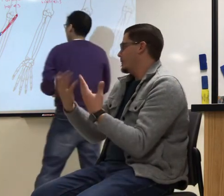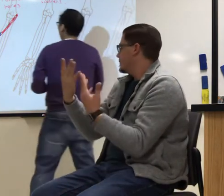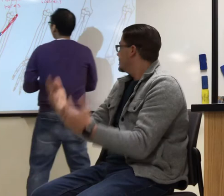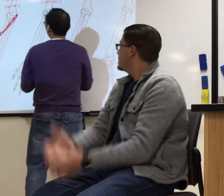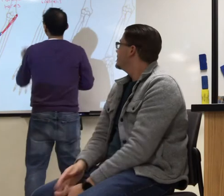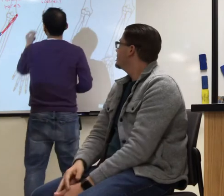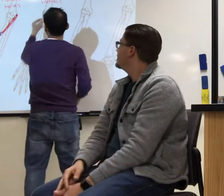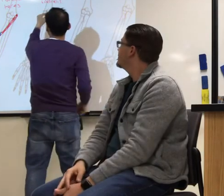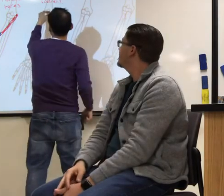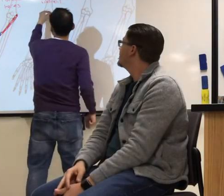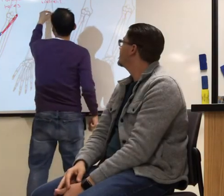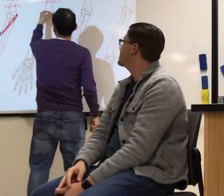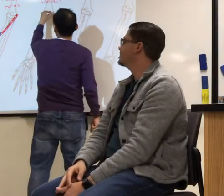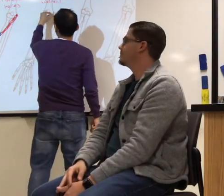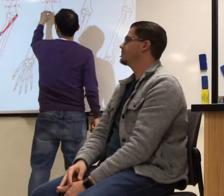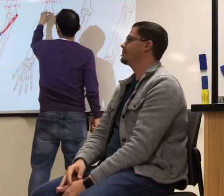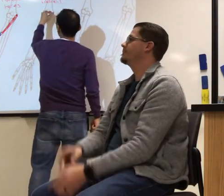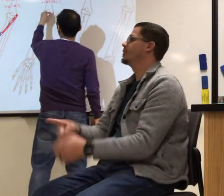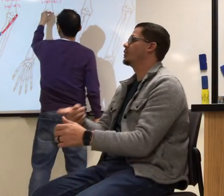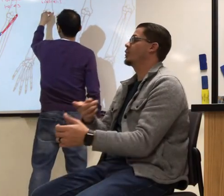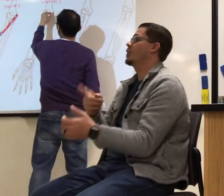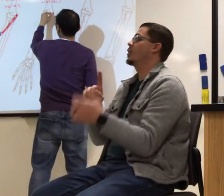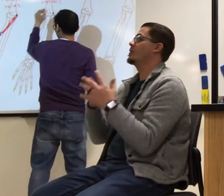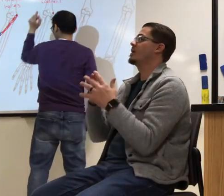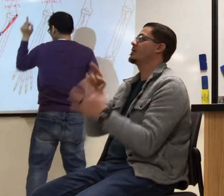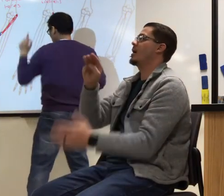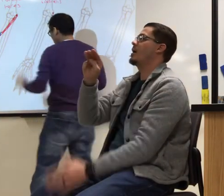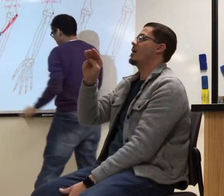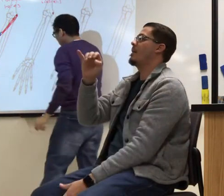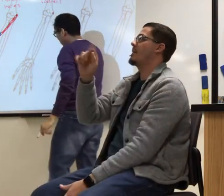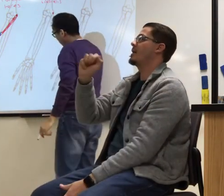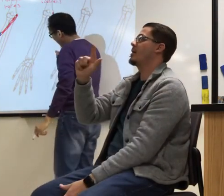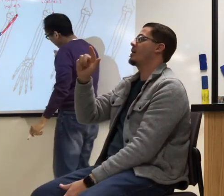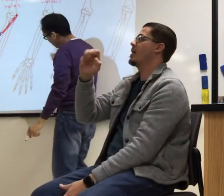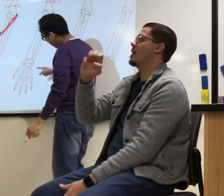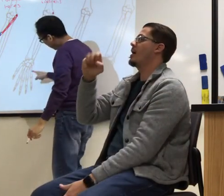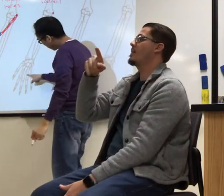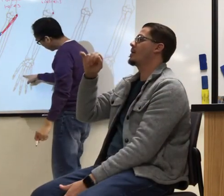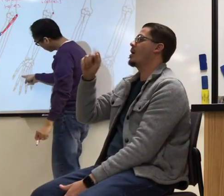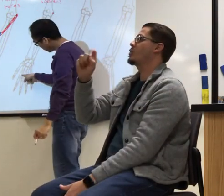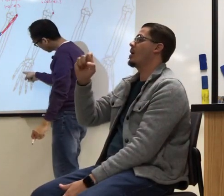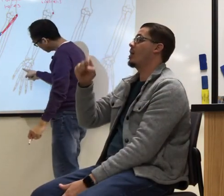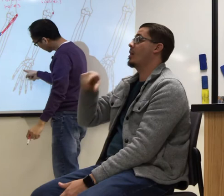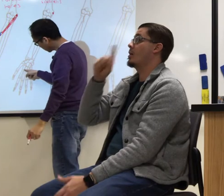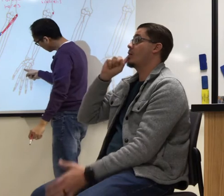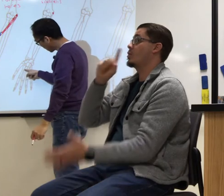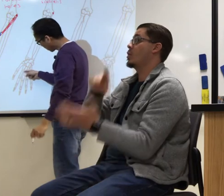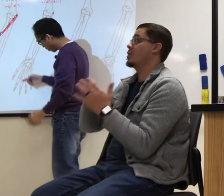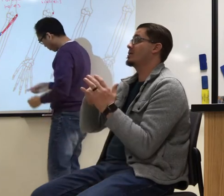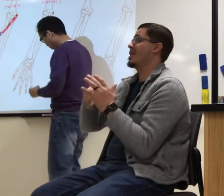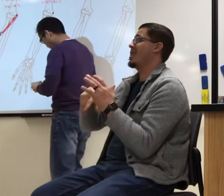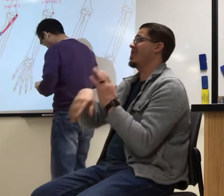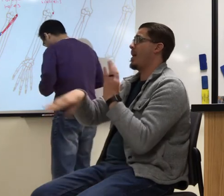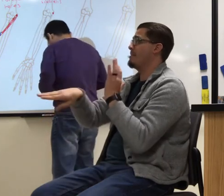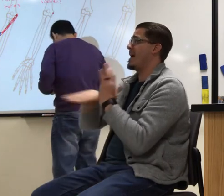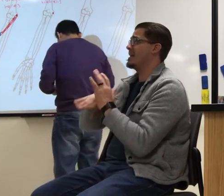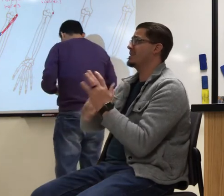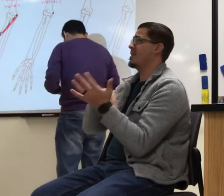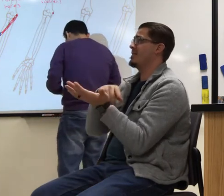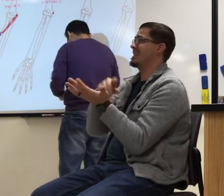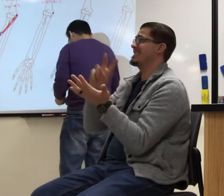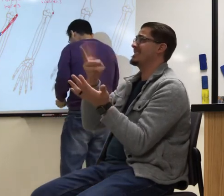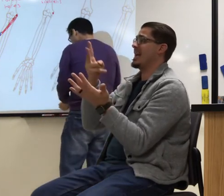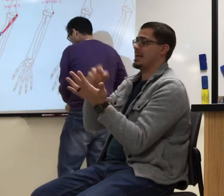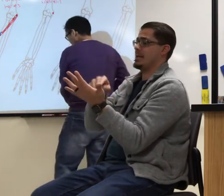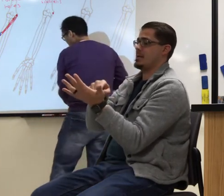counts. Okay, it originates medial epicondyle. Let's look at the base of the second metacarpal right there. It's